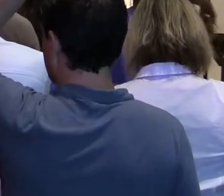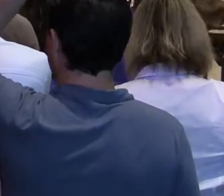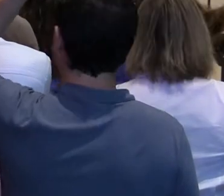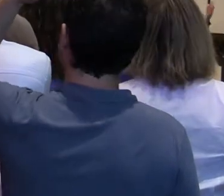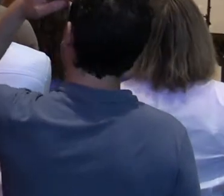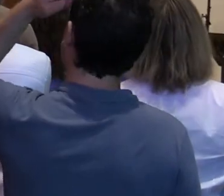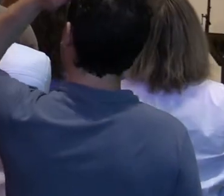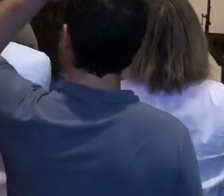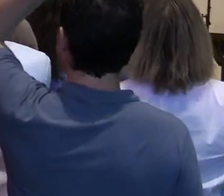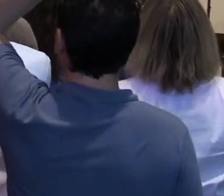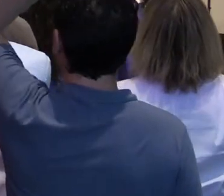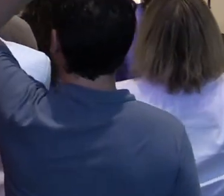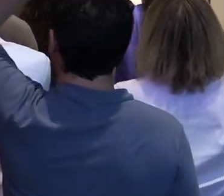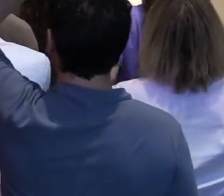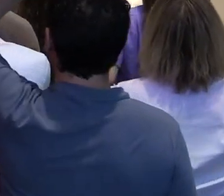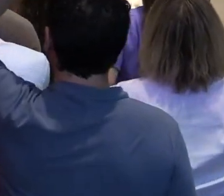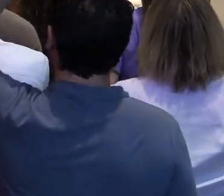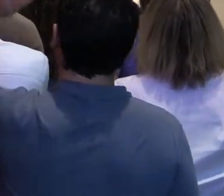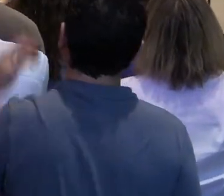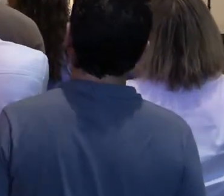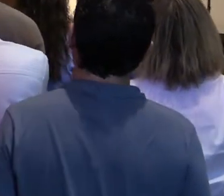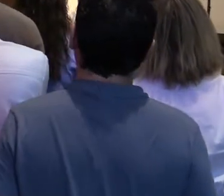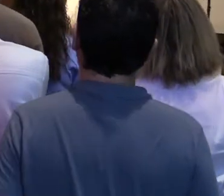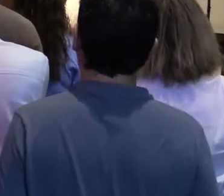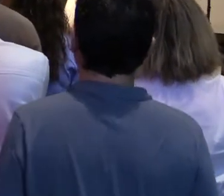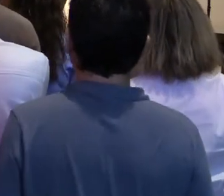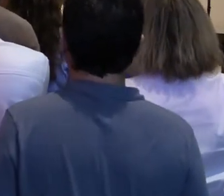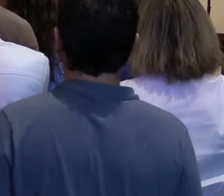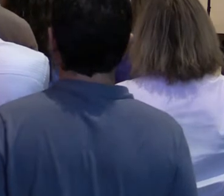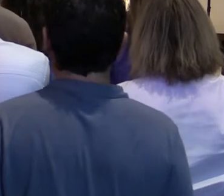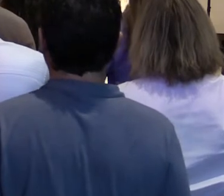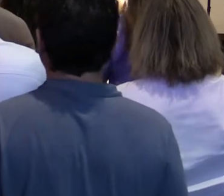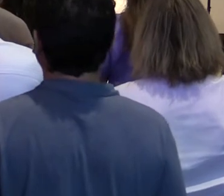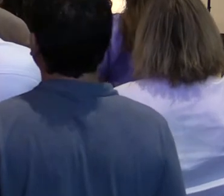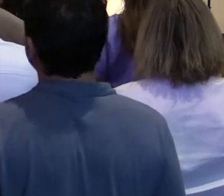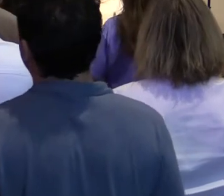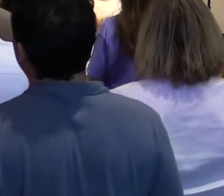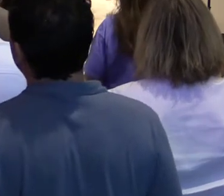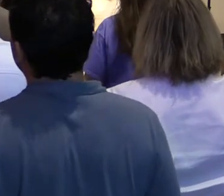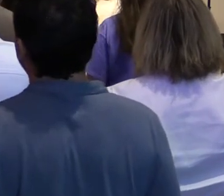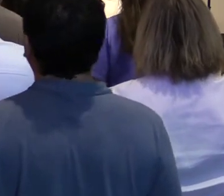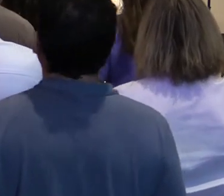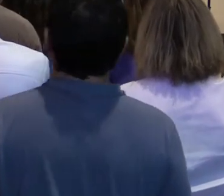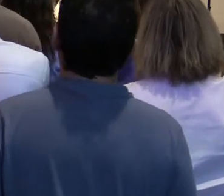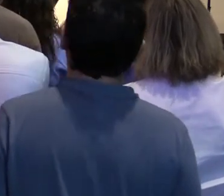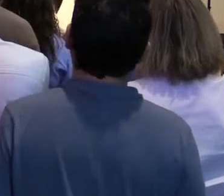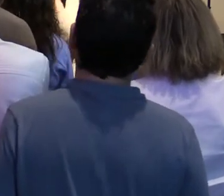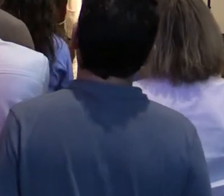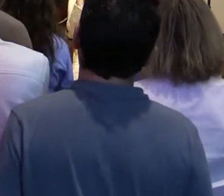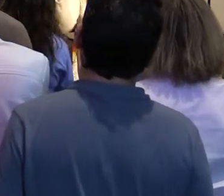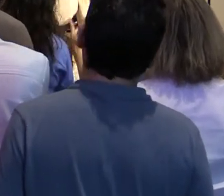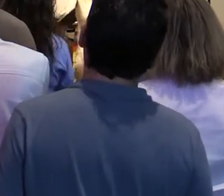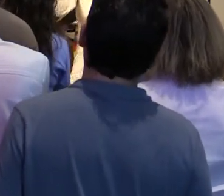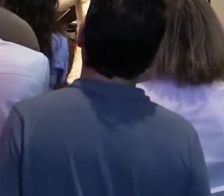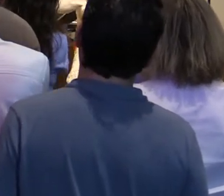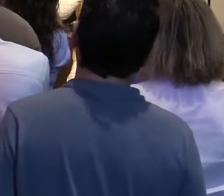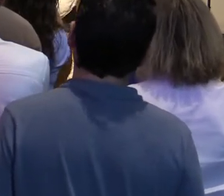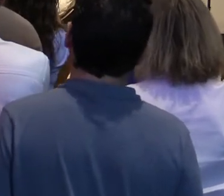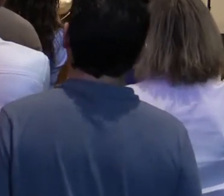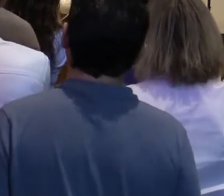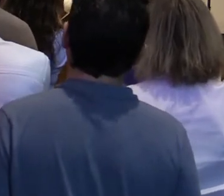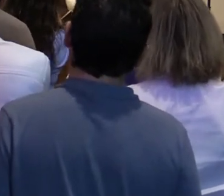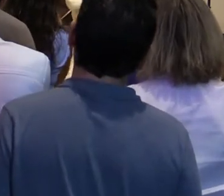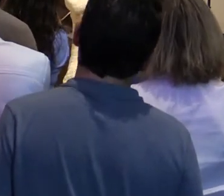Oh, how good it is when the family of God dwells together